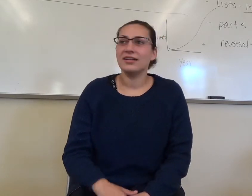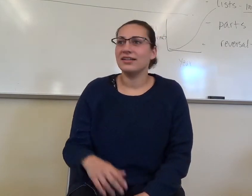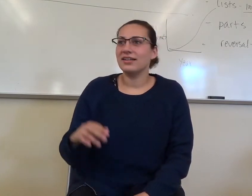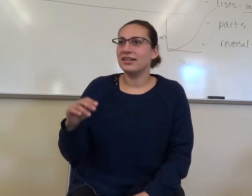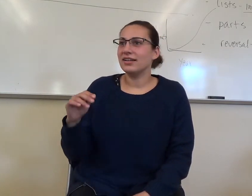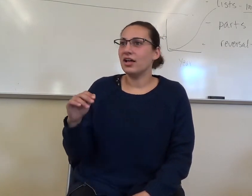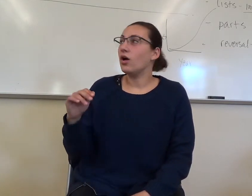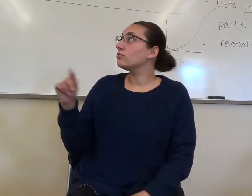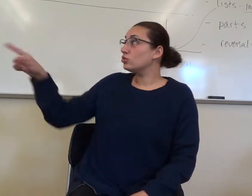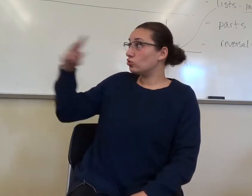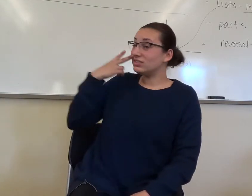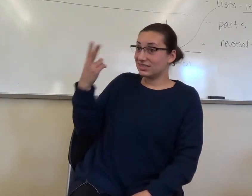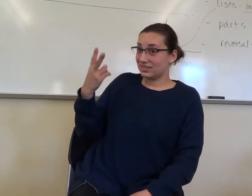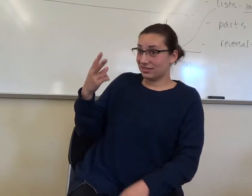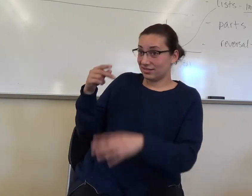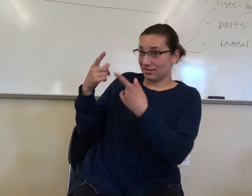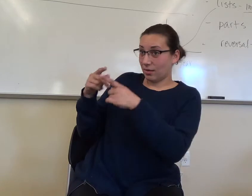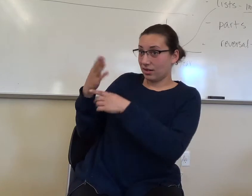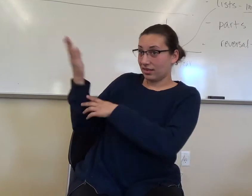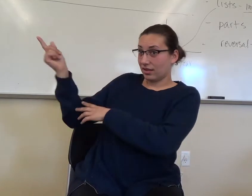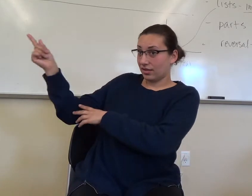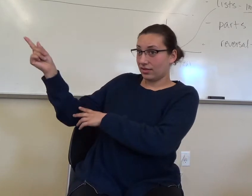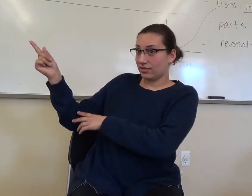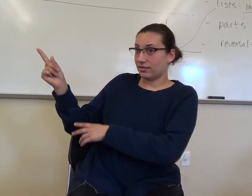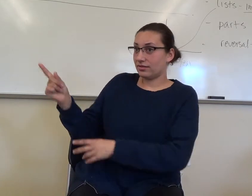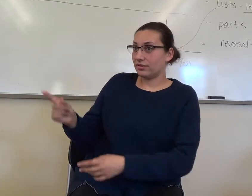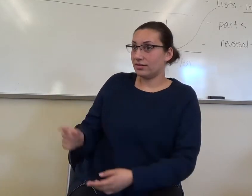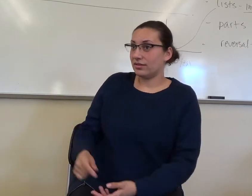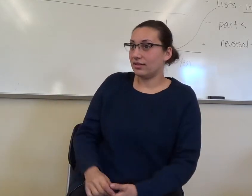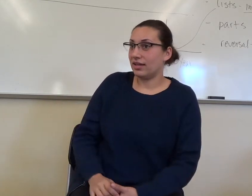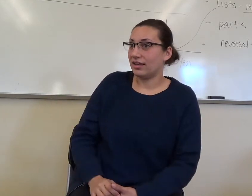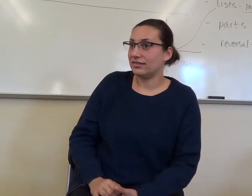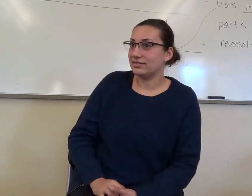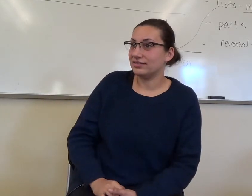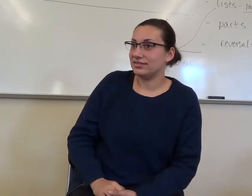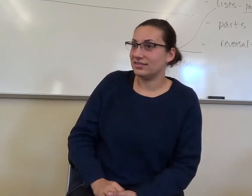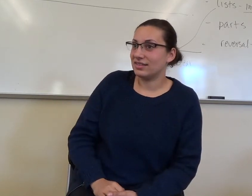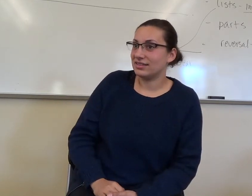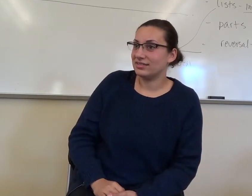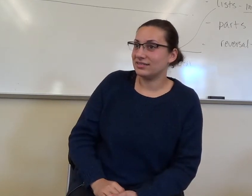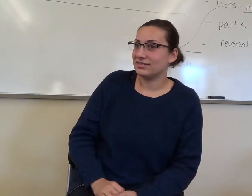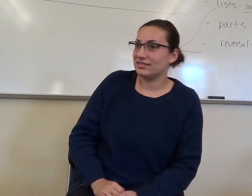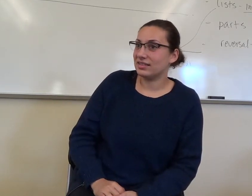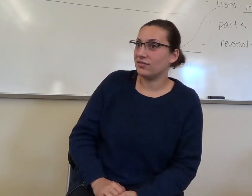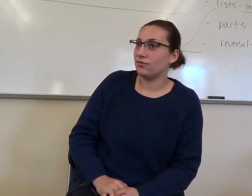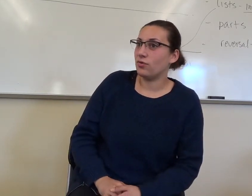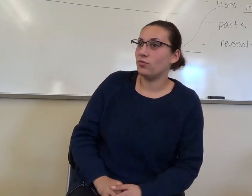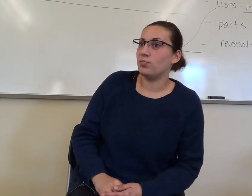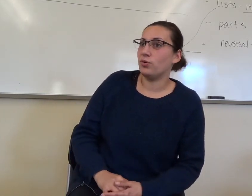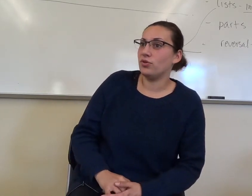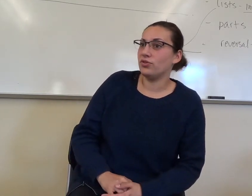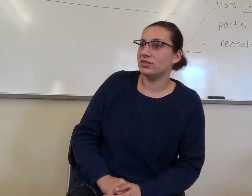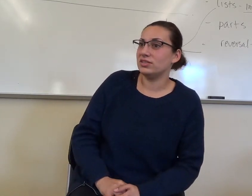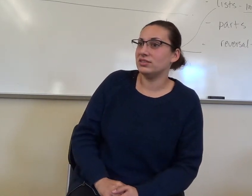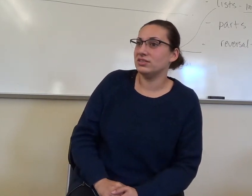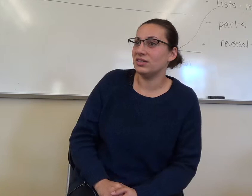Well, do you see that mentioned anywhere in here? Yeah, like from birth until